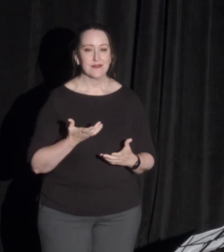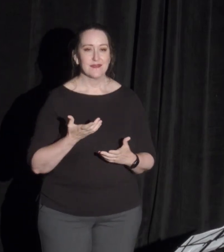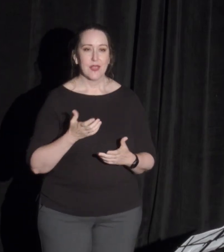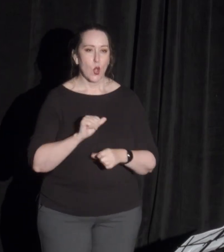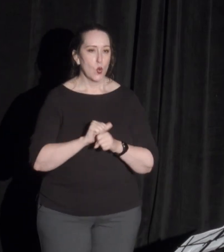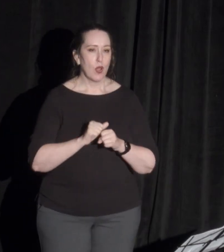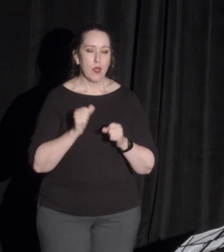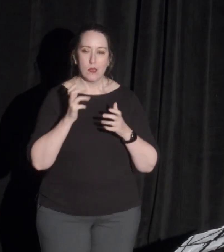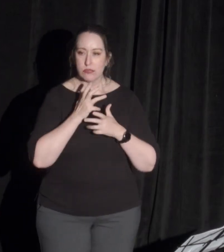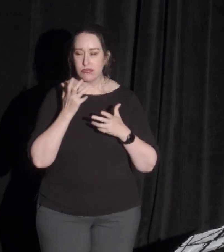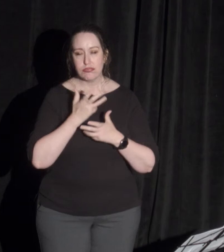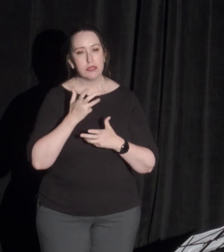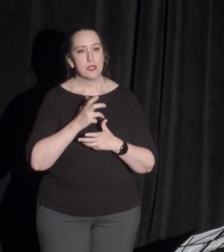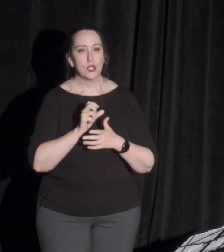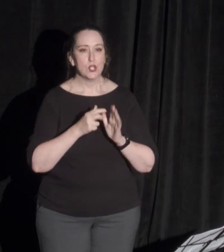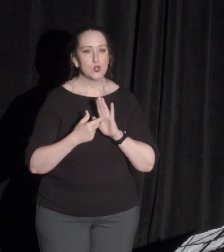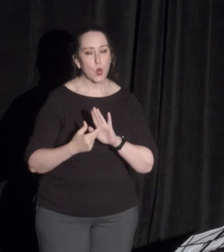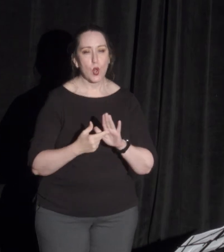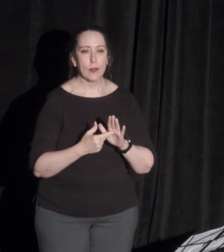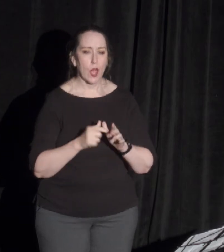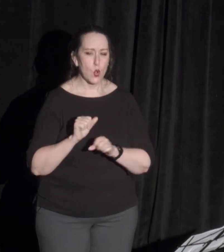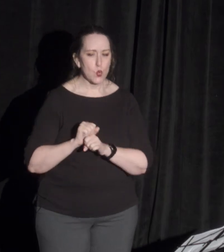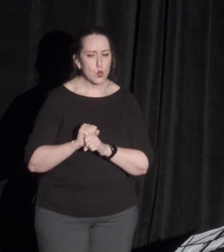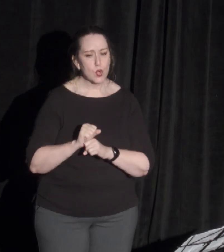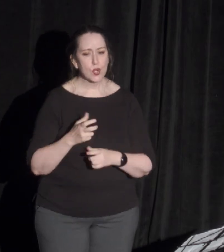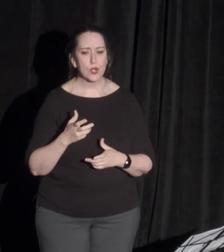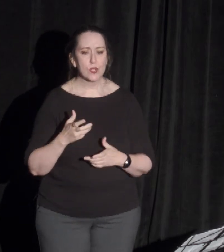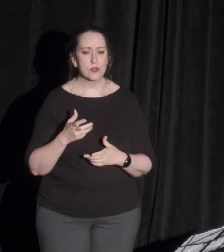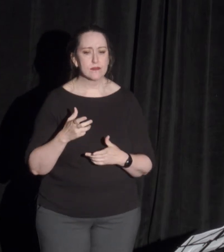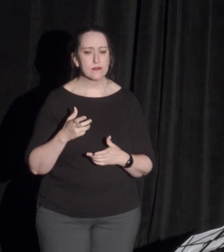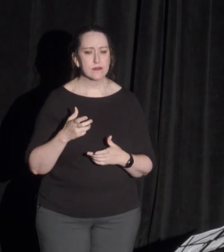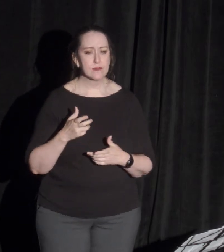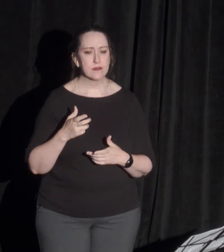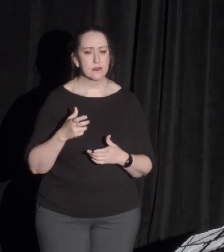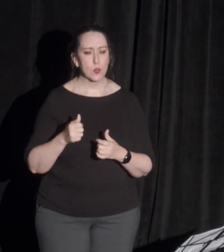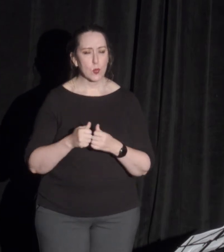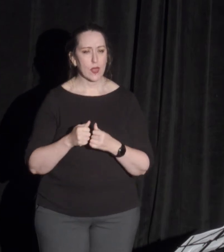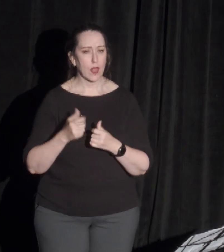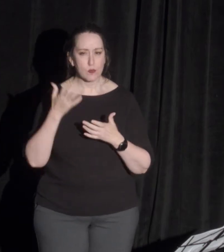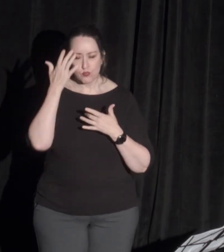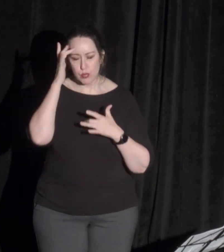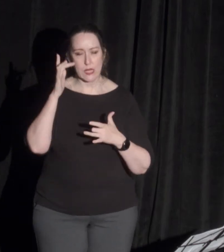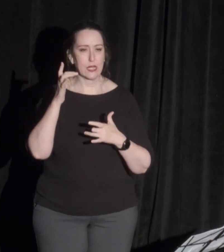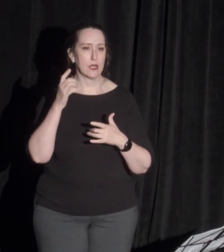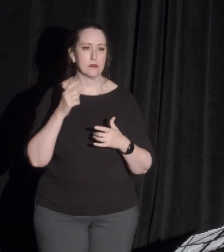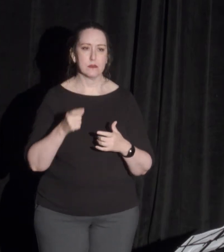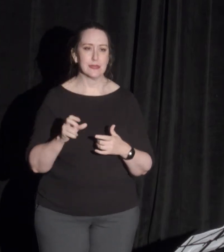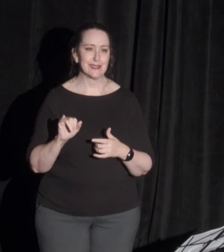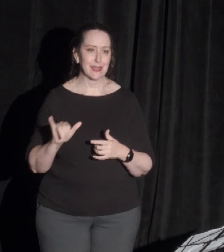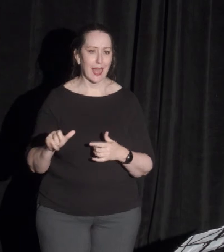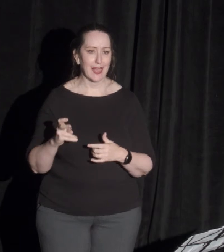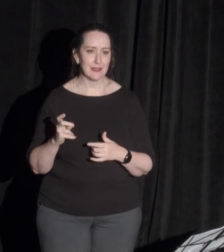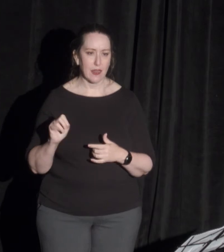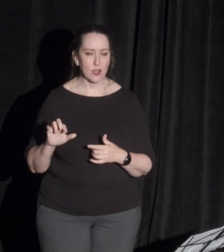incredible shows, but being able to work with such brilliant minds such as Ty, Daniel, and Narain has truly been a